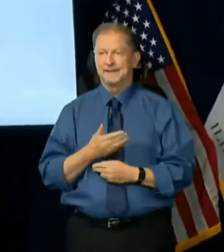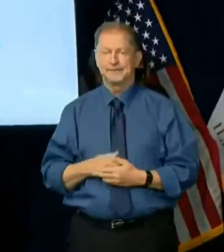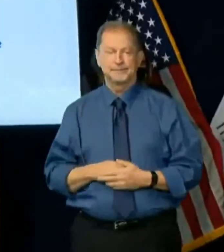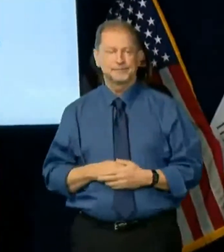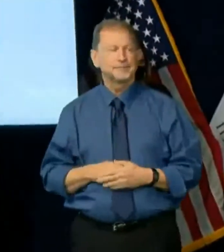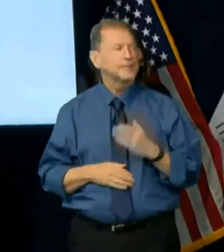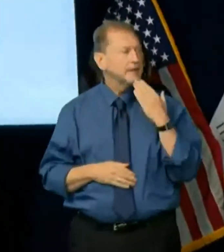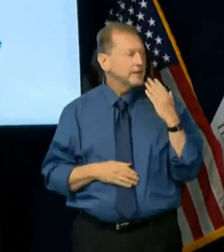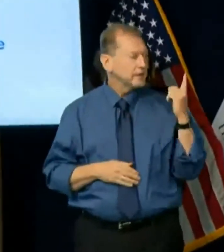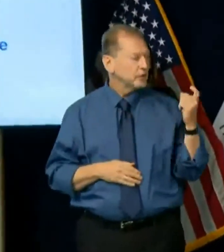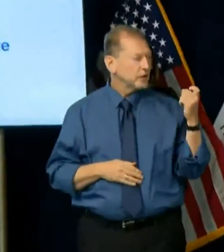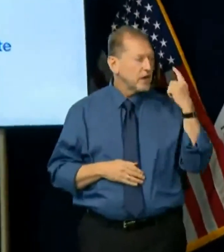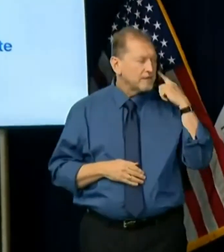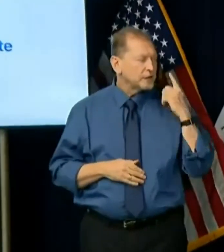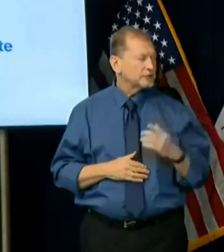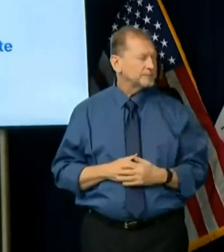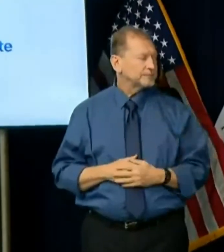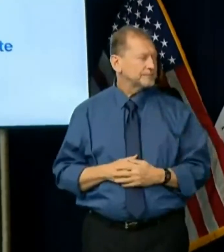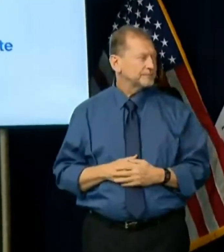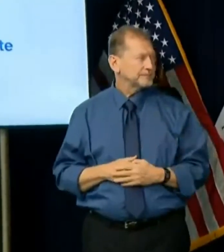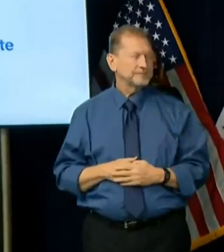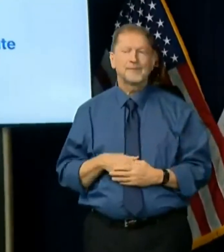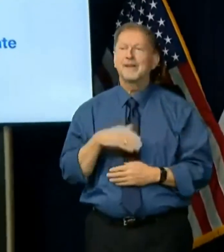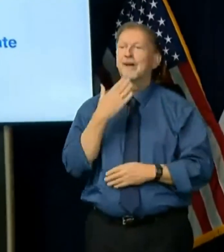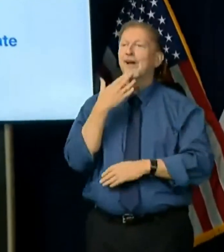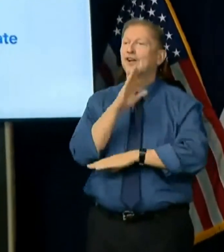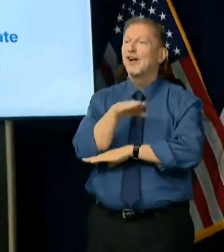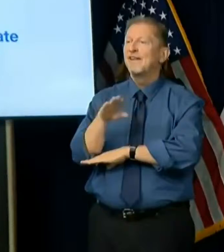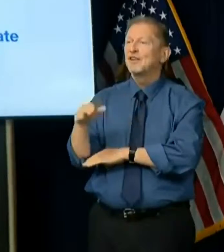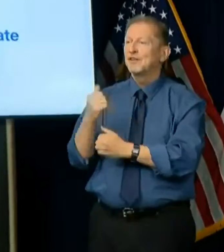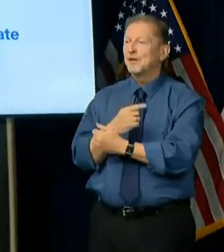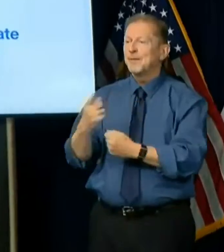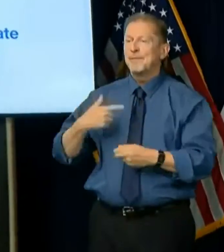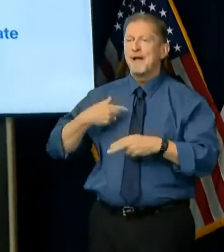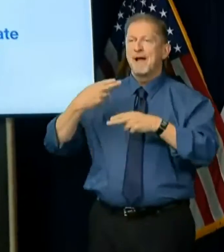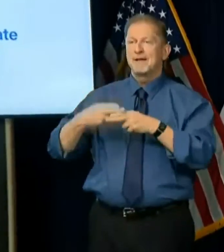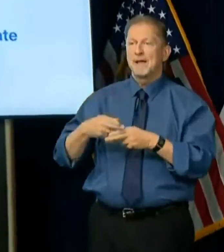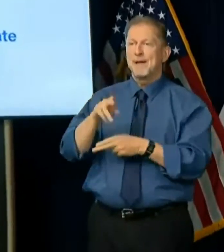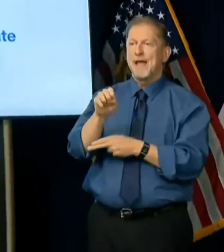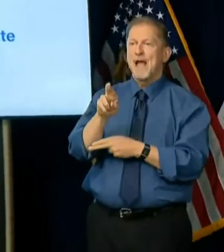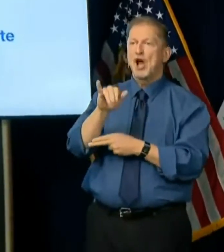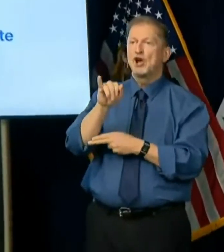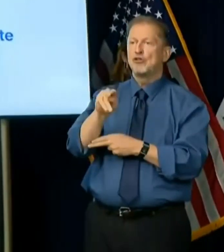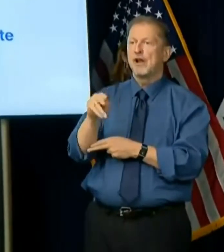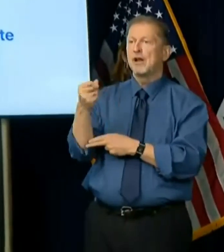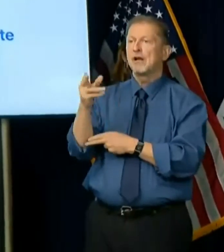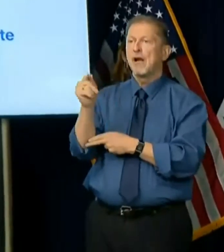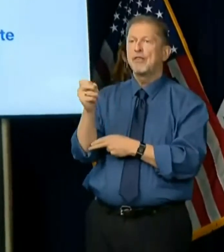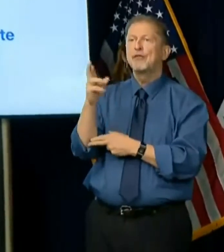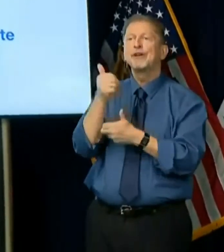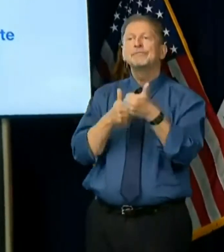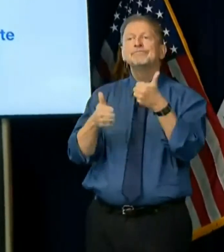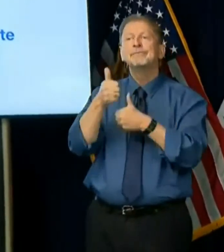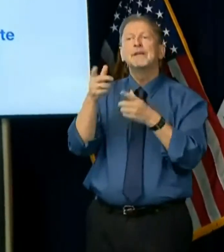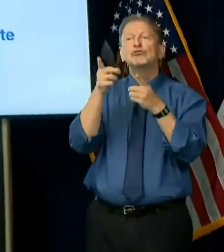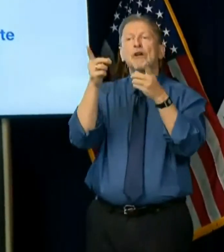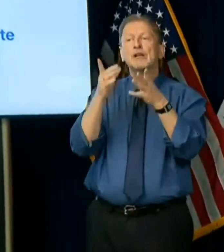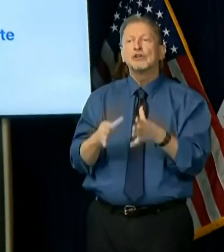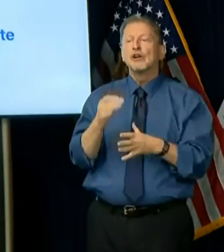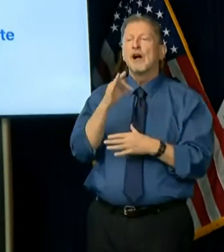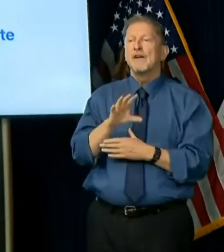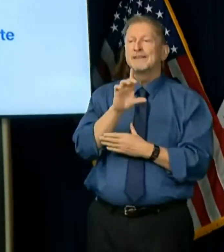Thank you, Governor. Good afternoon, everyone. I'm Aaron Guthrie, Director of the Department of Commerce and Economic Opportunity,